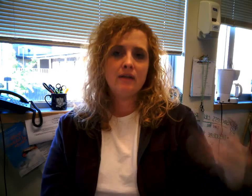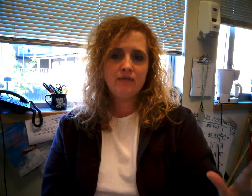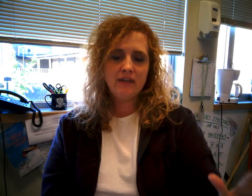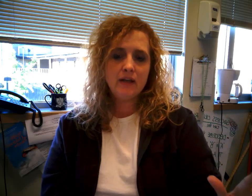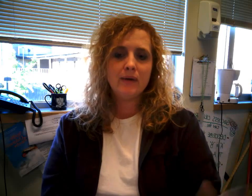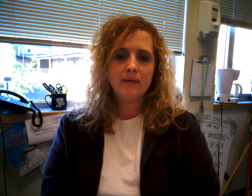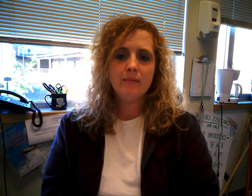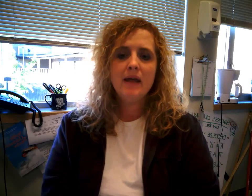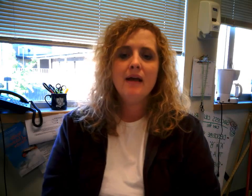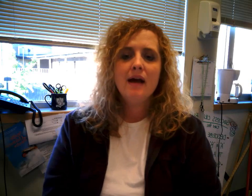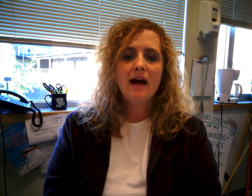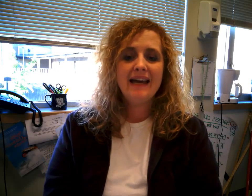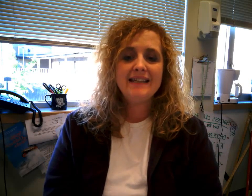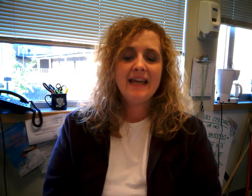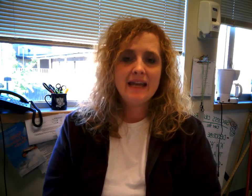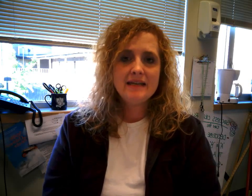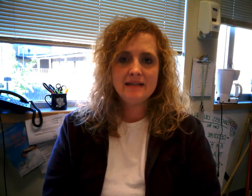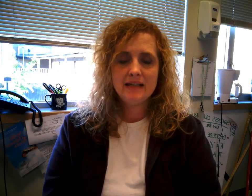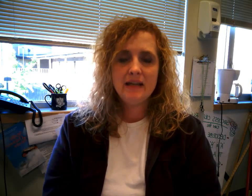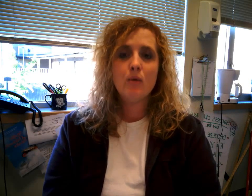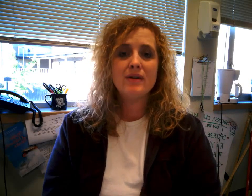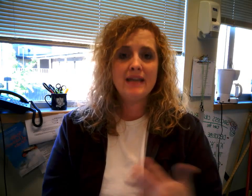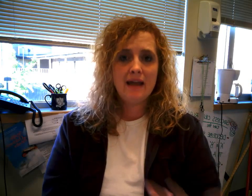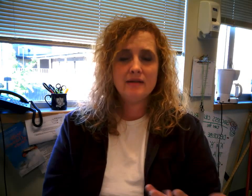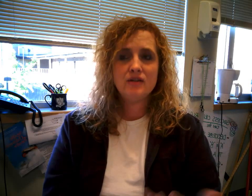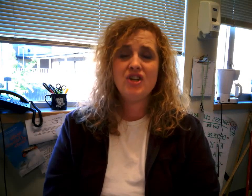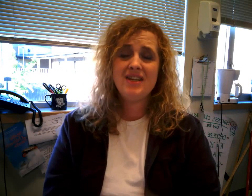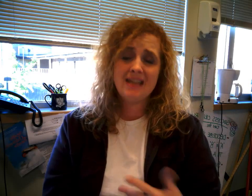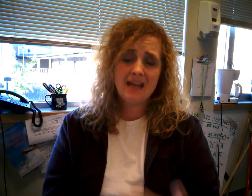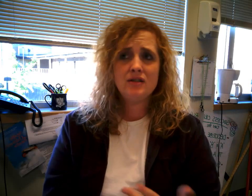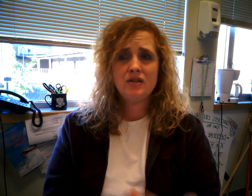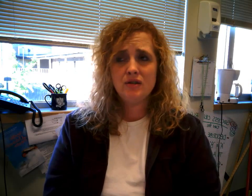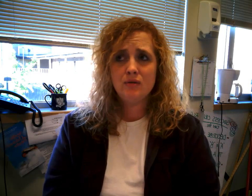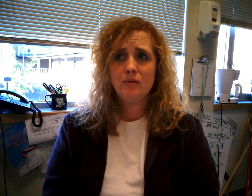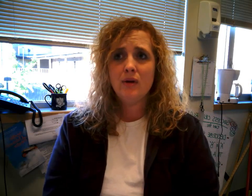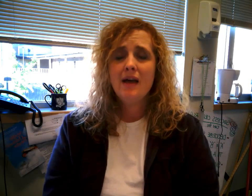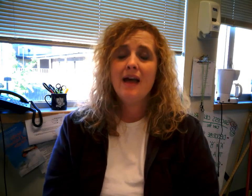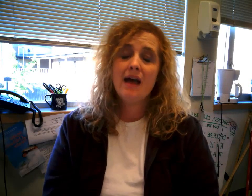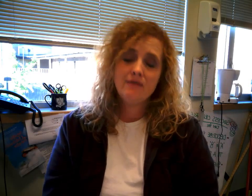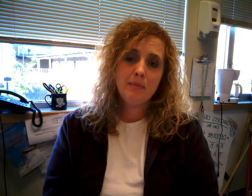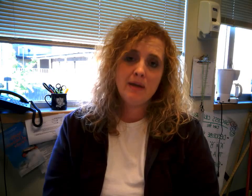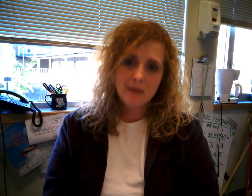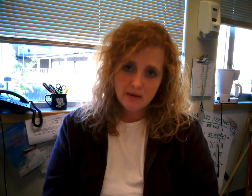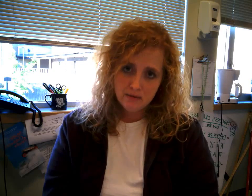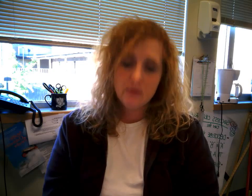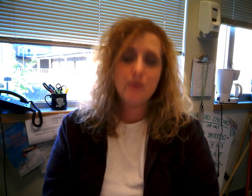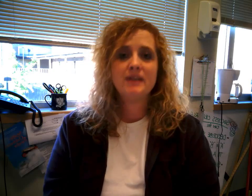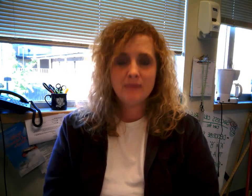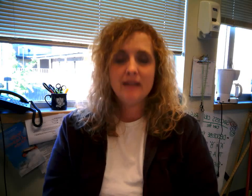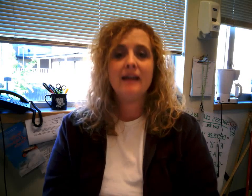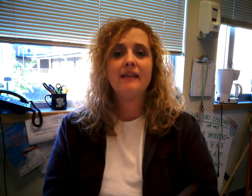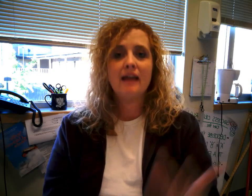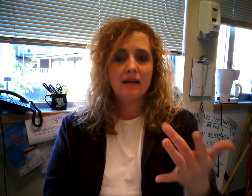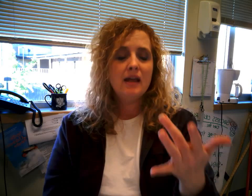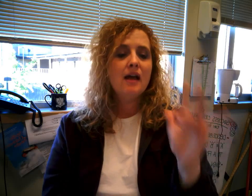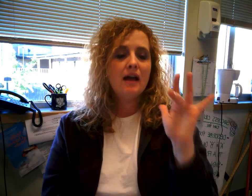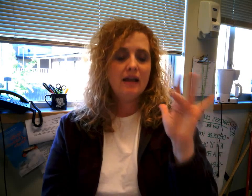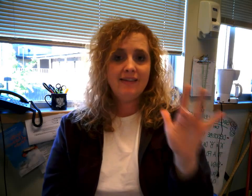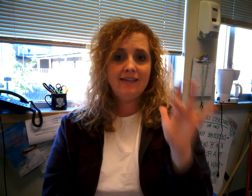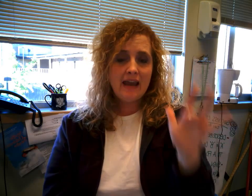if I'm borrowing something or loaning something, I need to loan something out. then I would be doing the